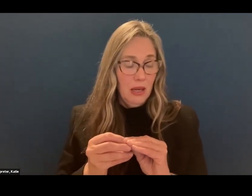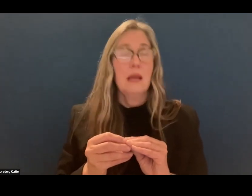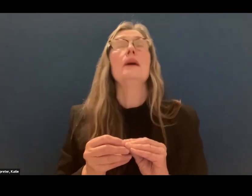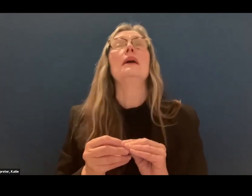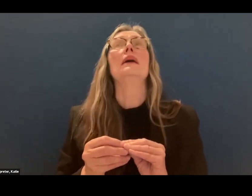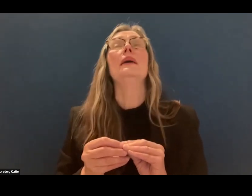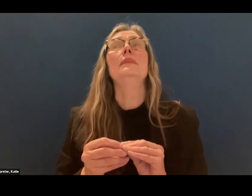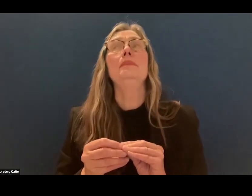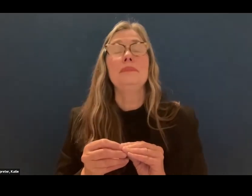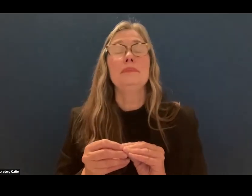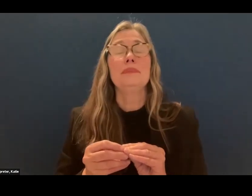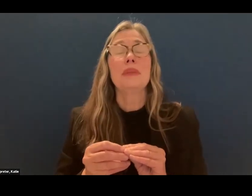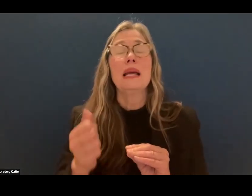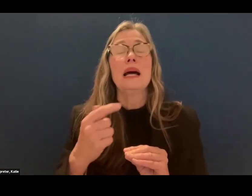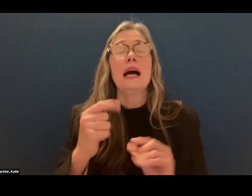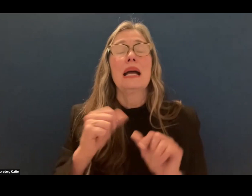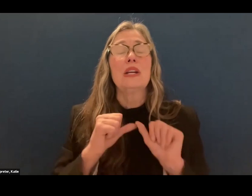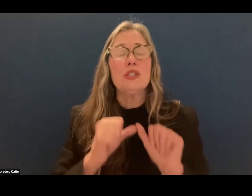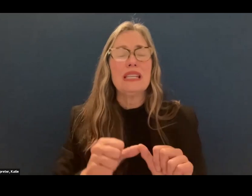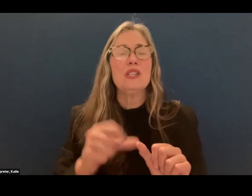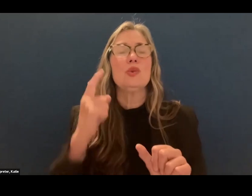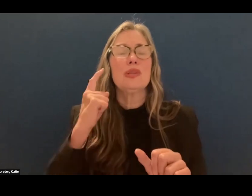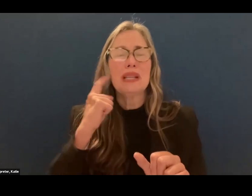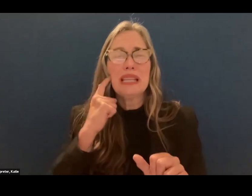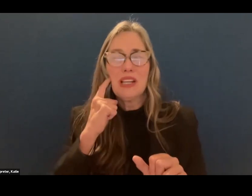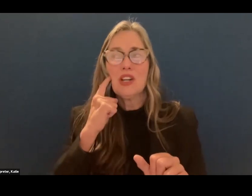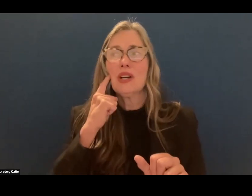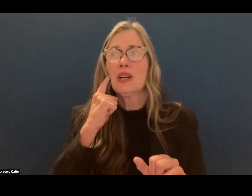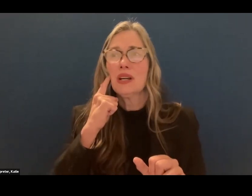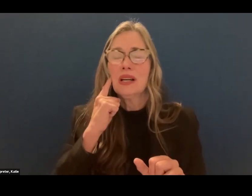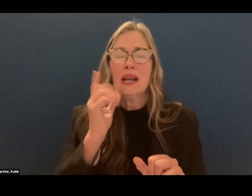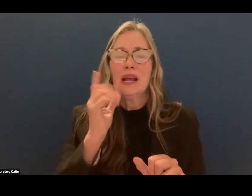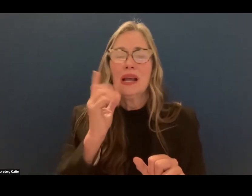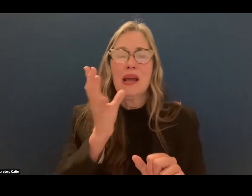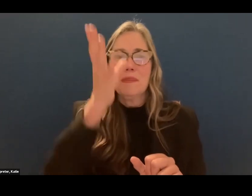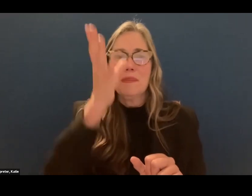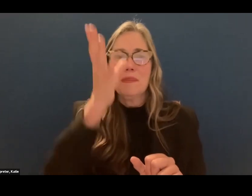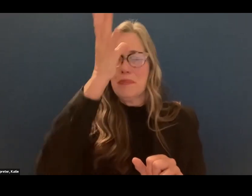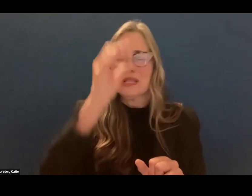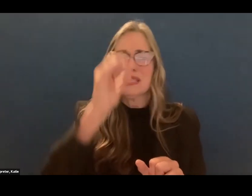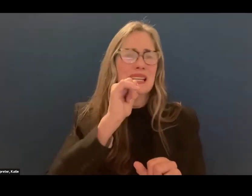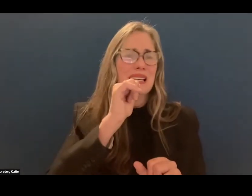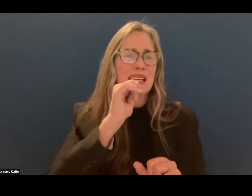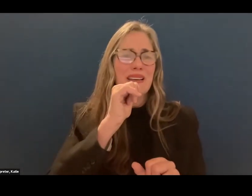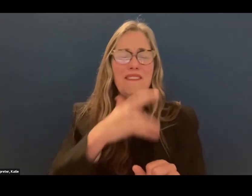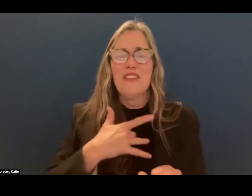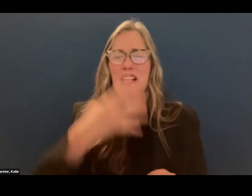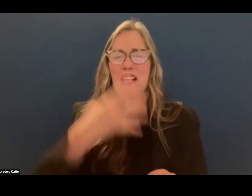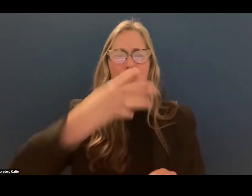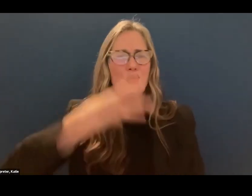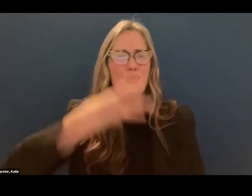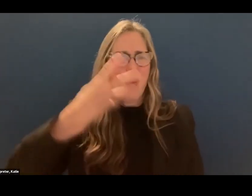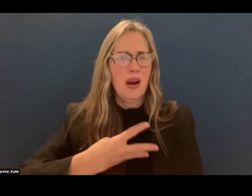I'm really sad to continue to hear that parents are not feeling like they're being heard.